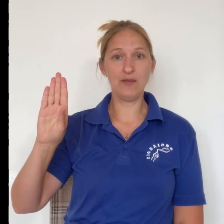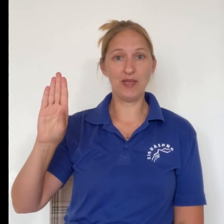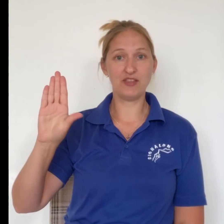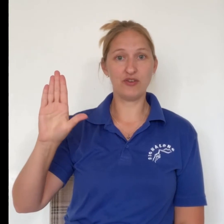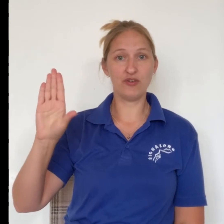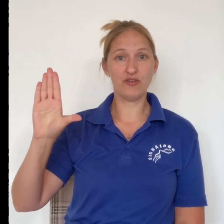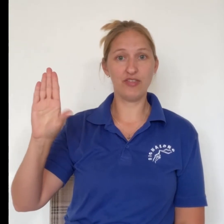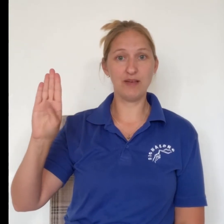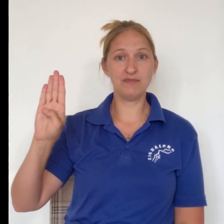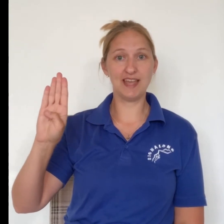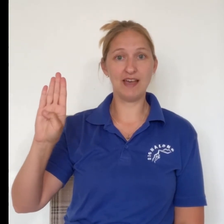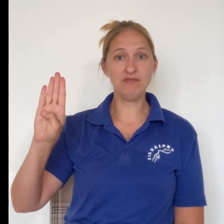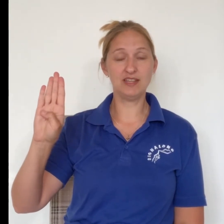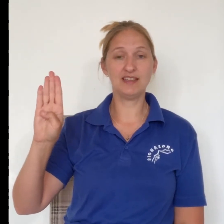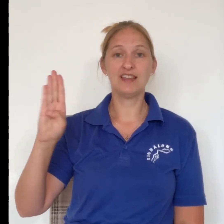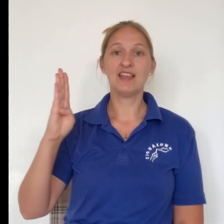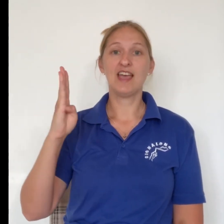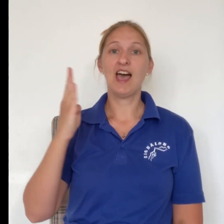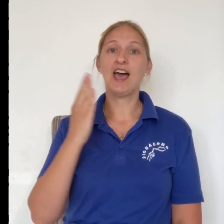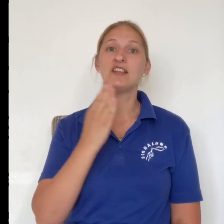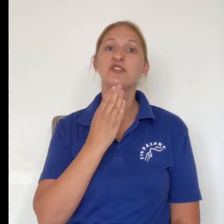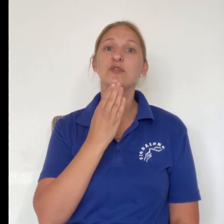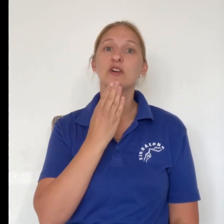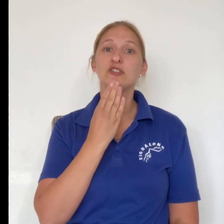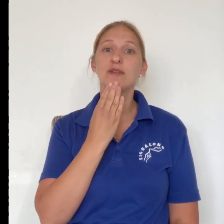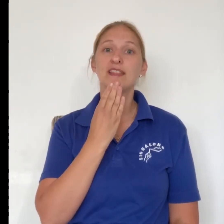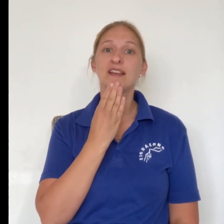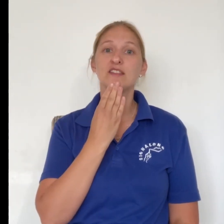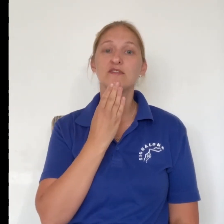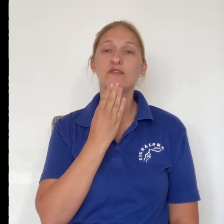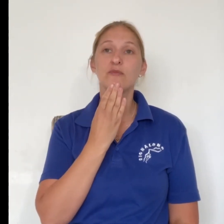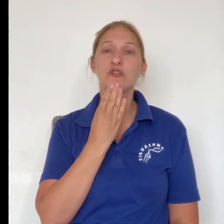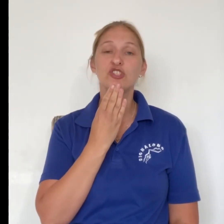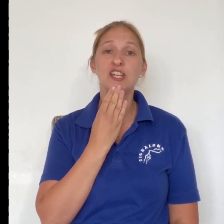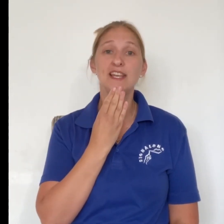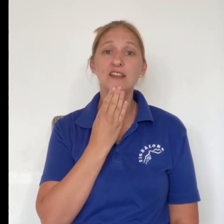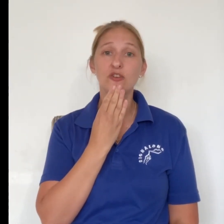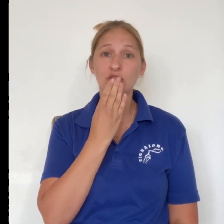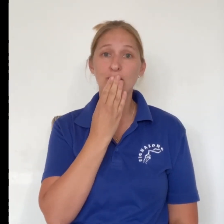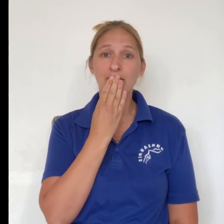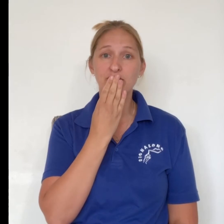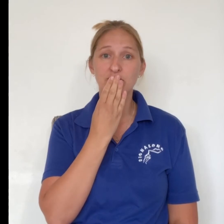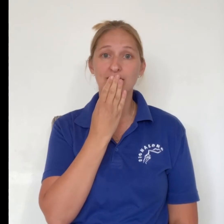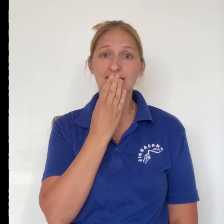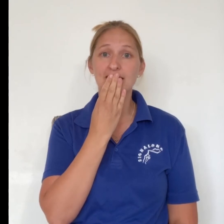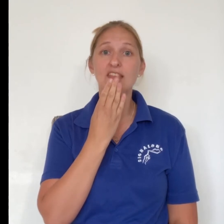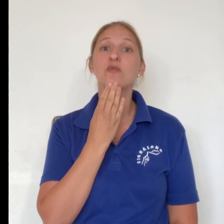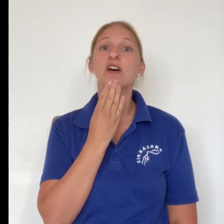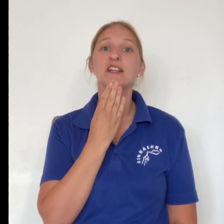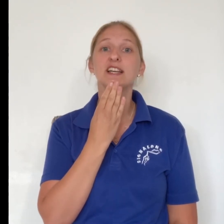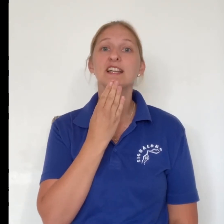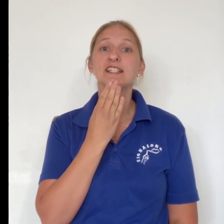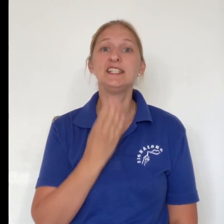and your thumb down, and you are doing that from your chin, not your mouth, because we need to hear the word